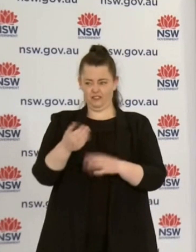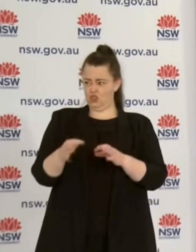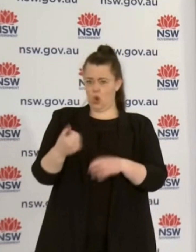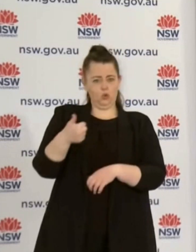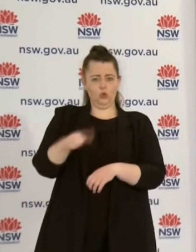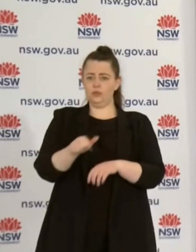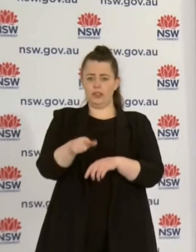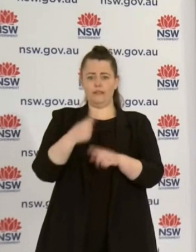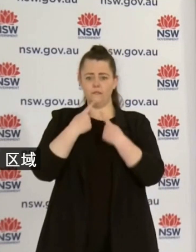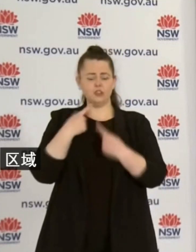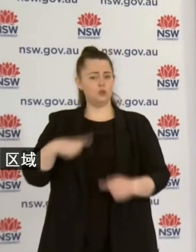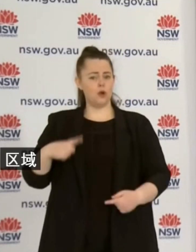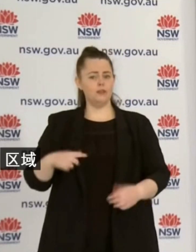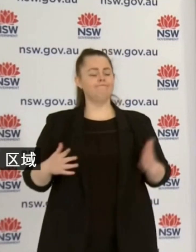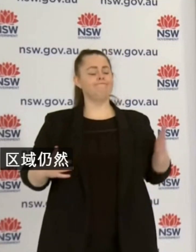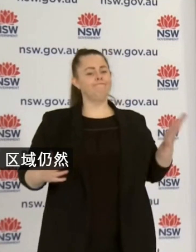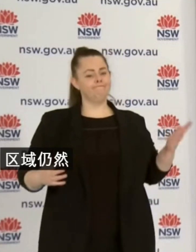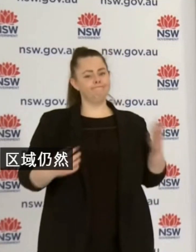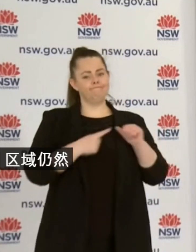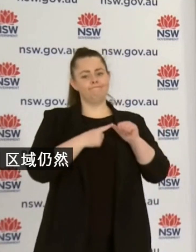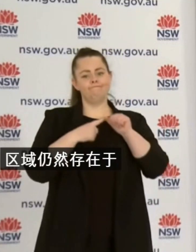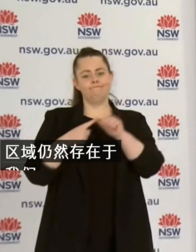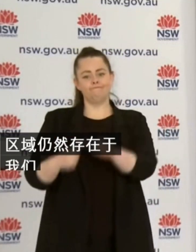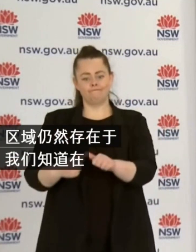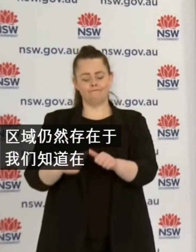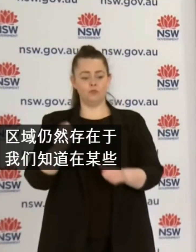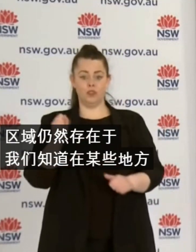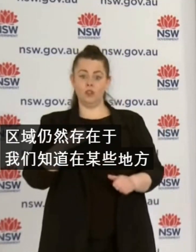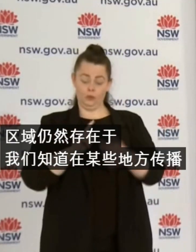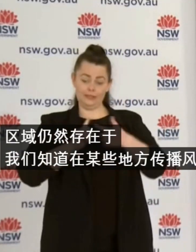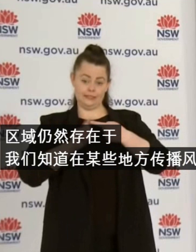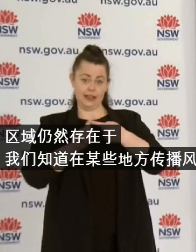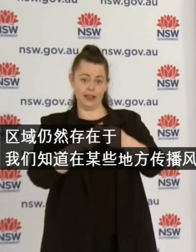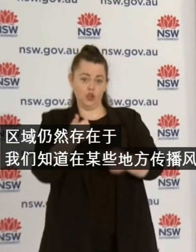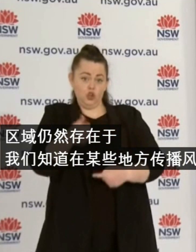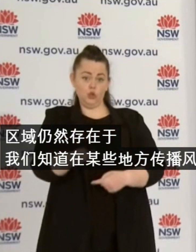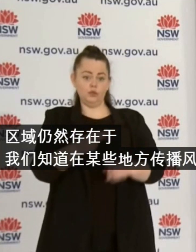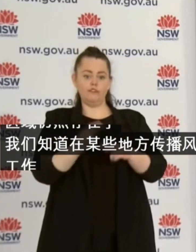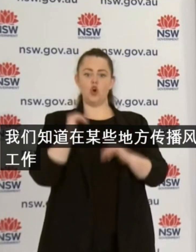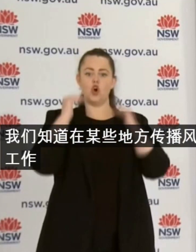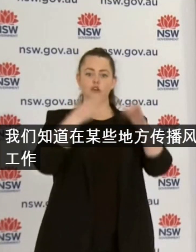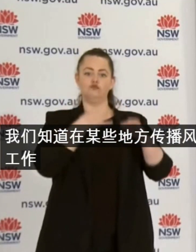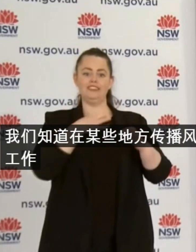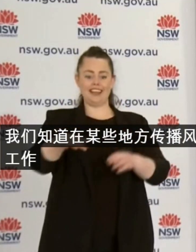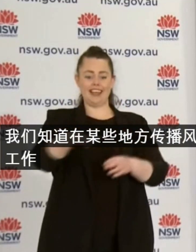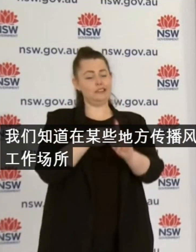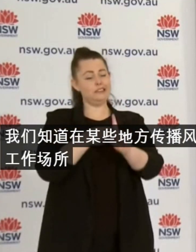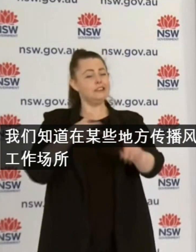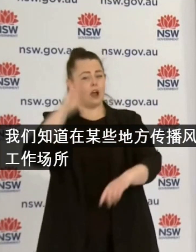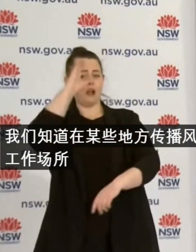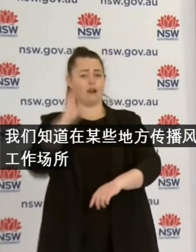most concerned about, and that continues to be in regional areas, in places we know are high risk for transmission in